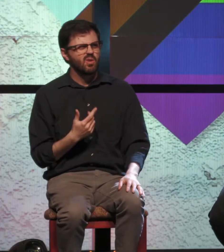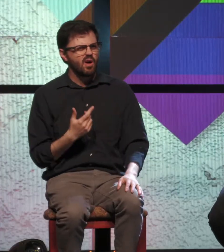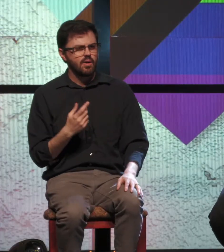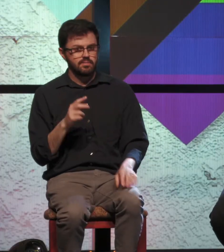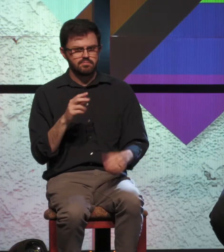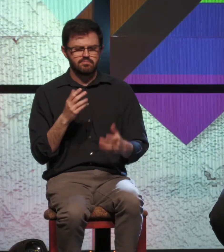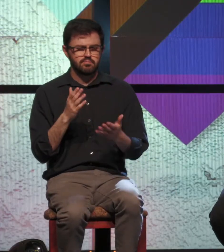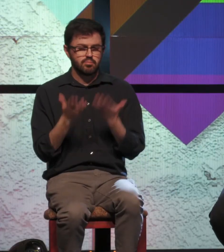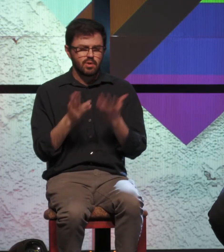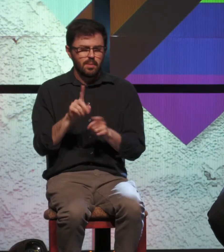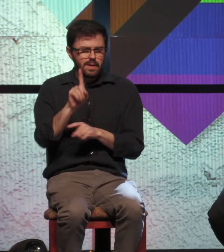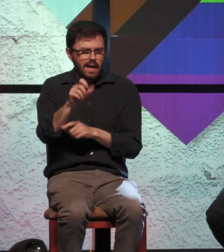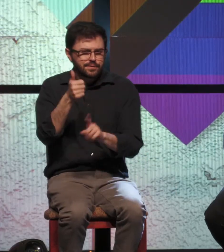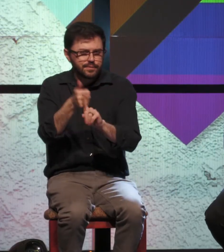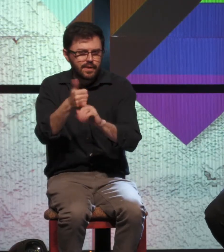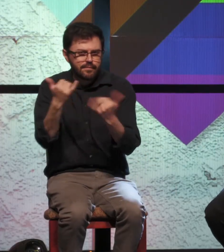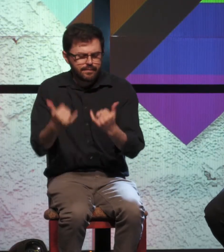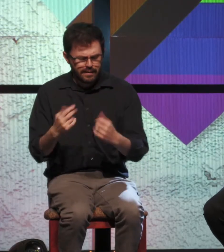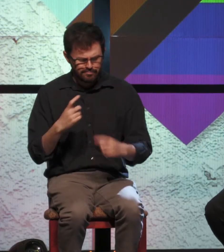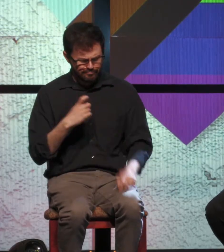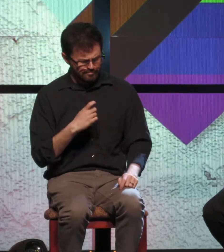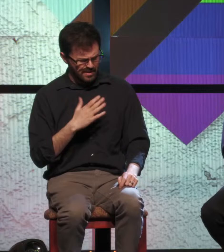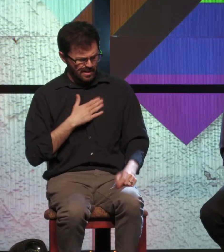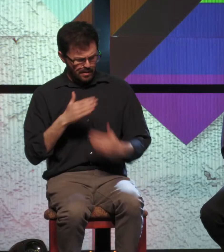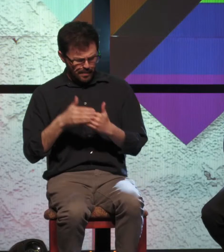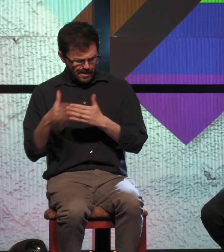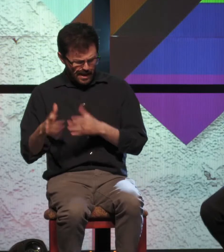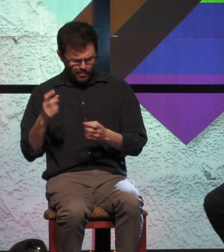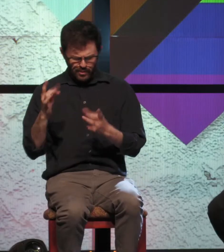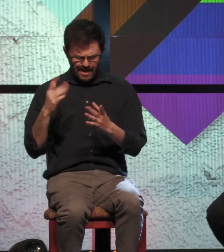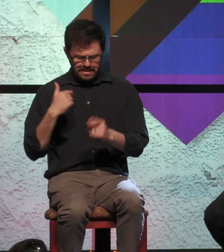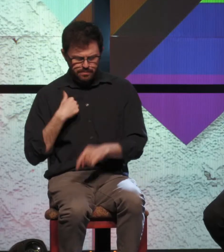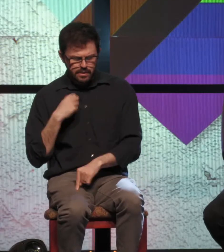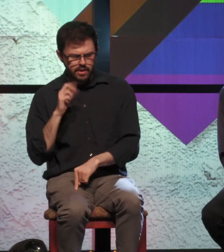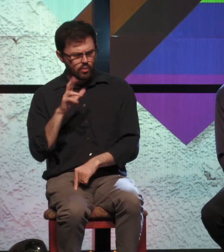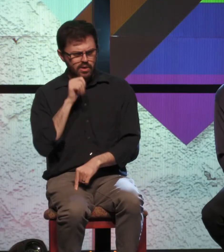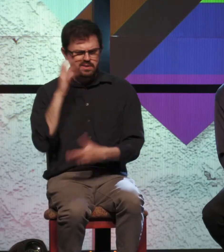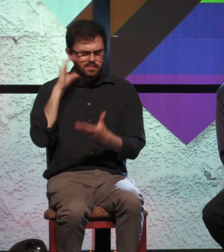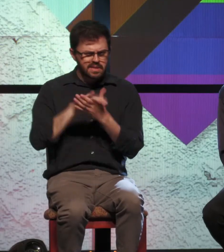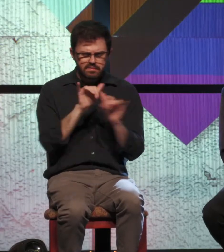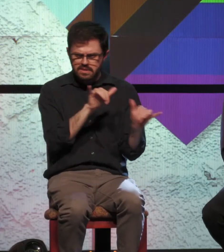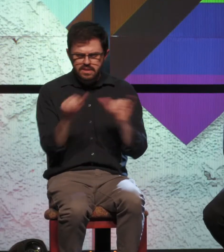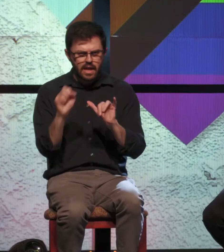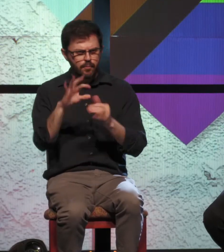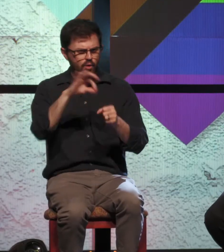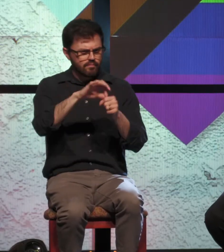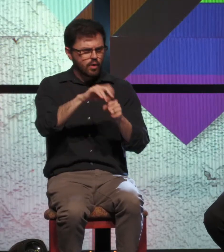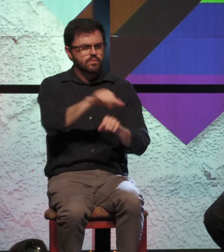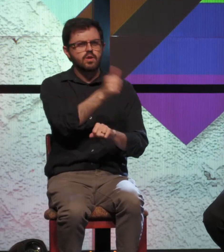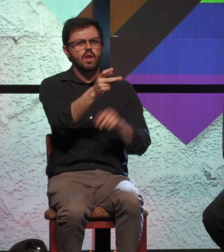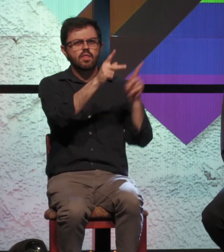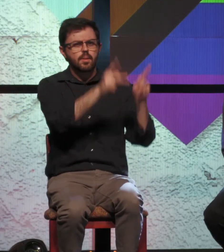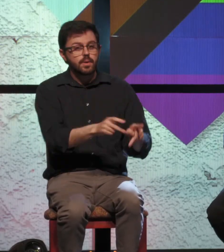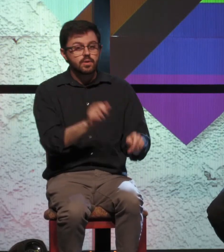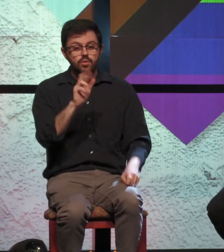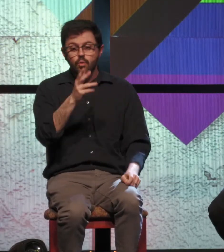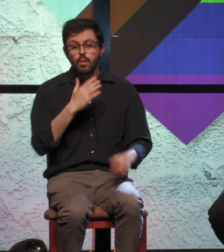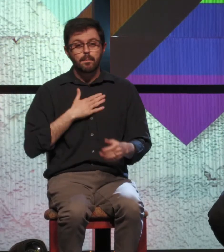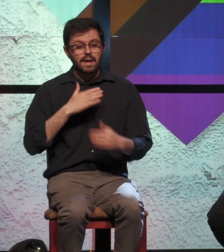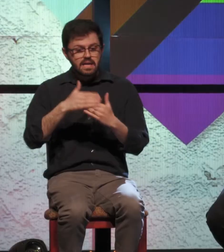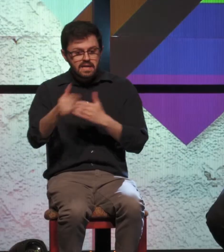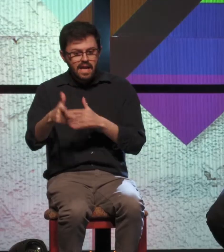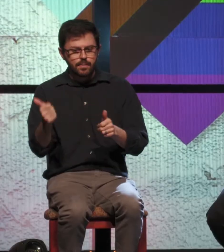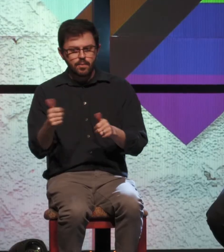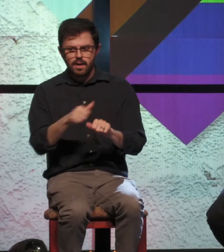me? What about my neighbor who doesn't believe like me or who votes differently than me? What about my neighbor who oppresses? What about my